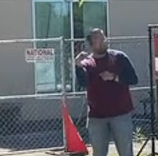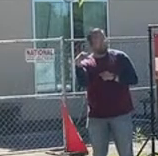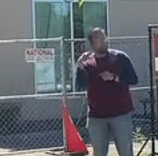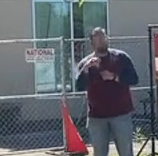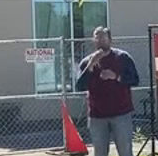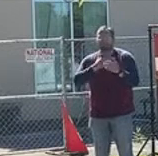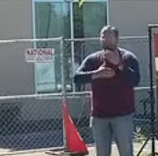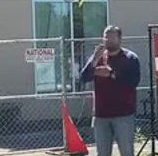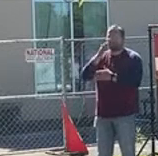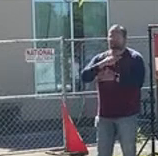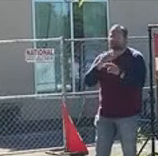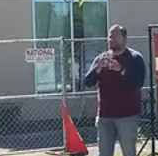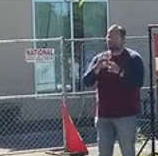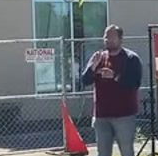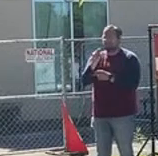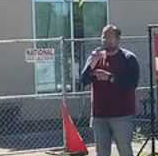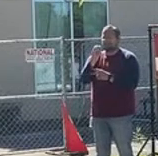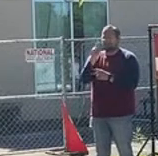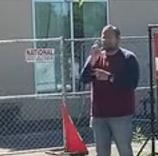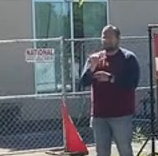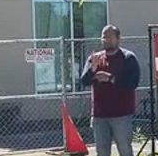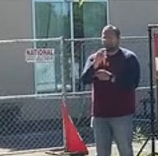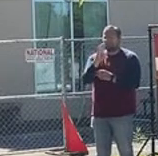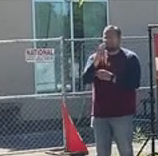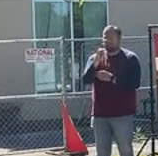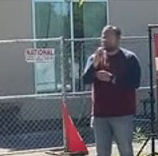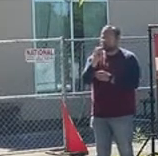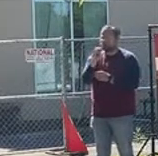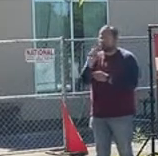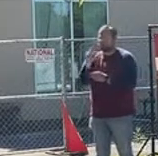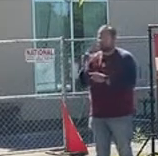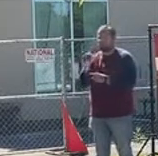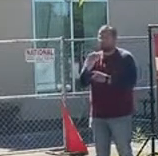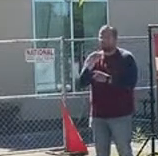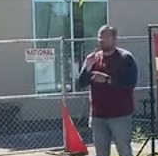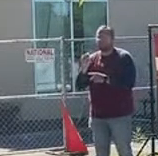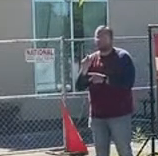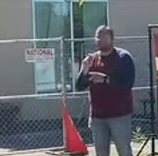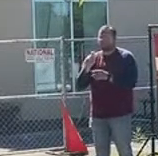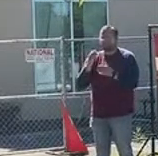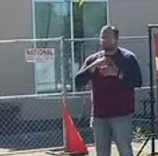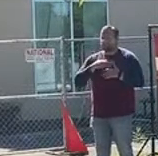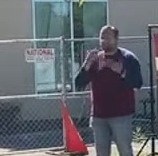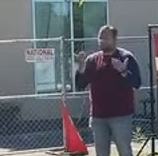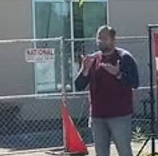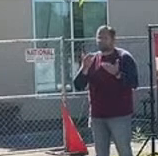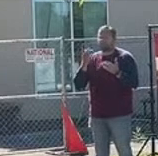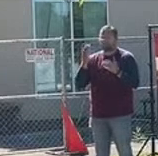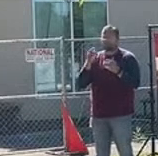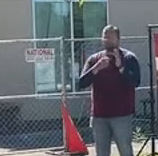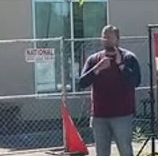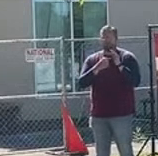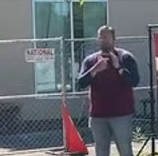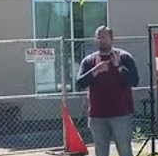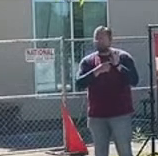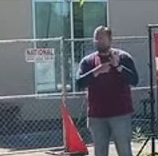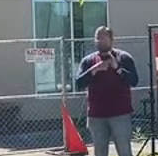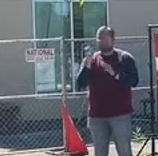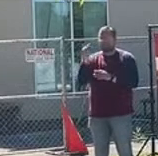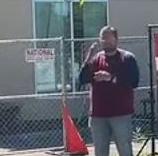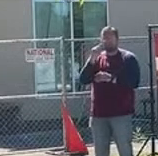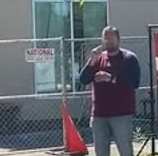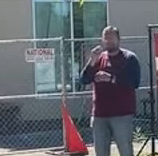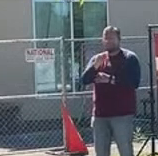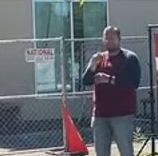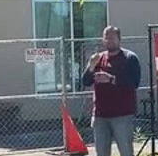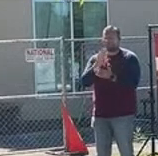Good morning. My name is Nancy McMorris-Oddix, and it's a pleasure to be here today representing the Yes for Salem-Keizer Schools Committee and the